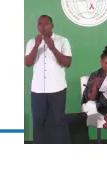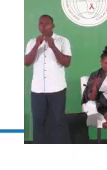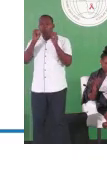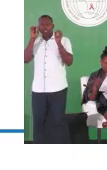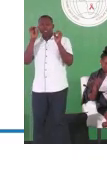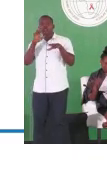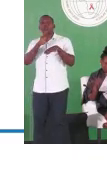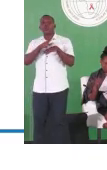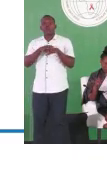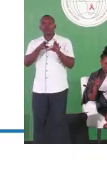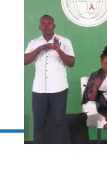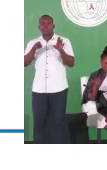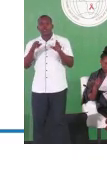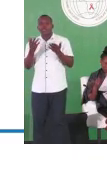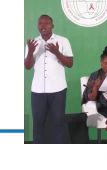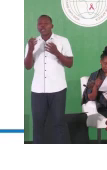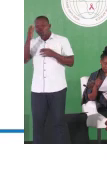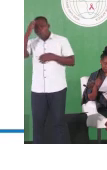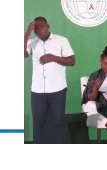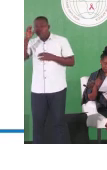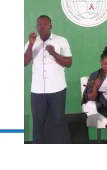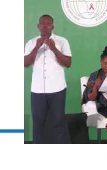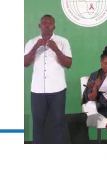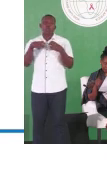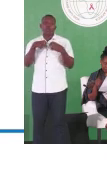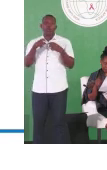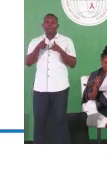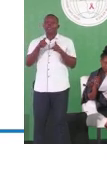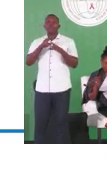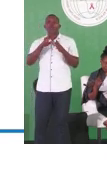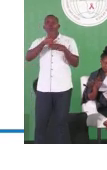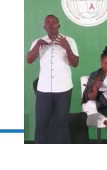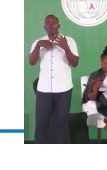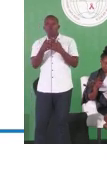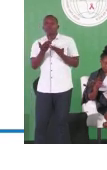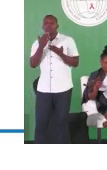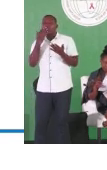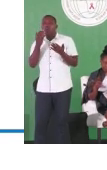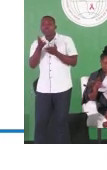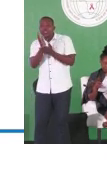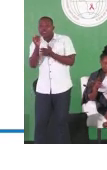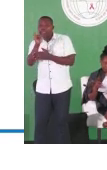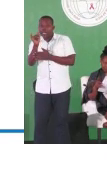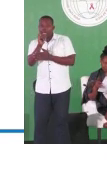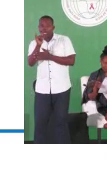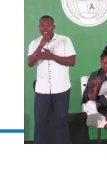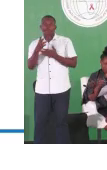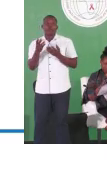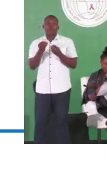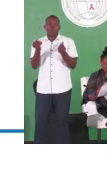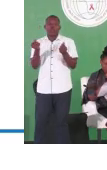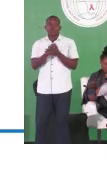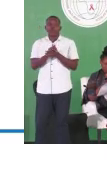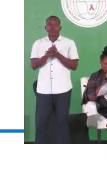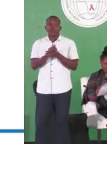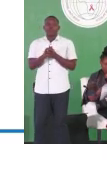causes considerate morbidity and mortality, but similar interventions really push the agenda